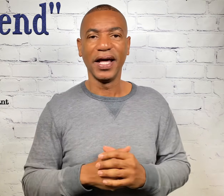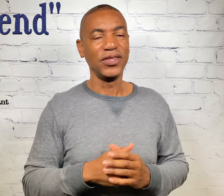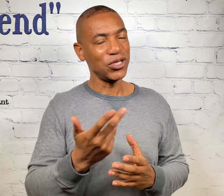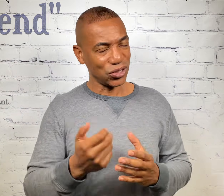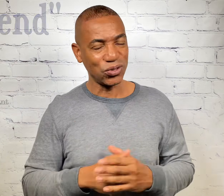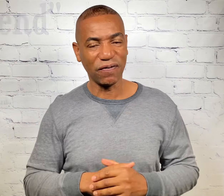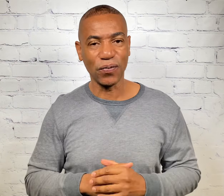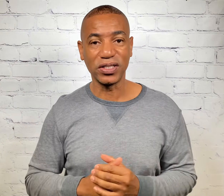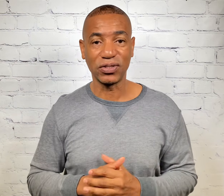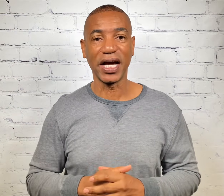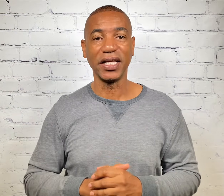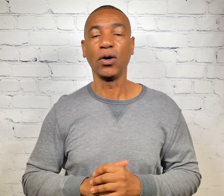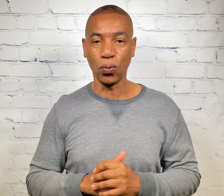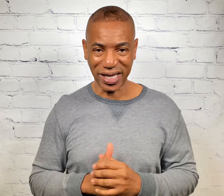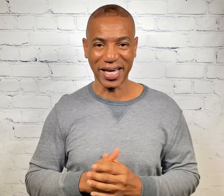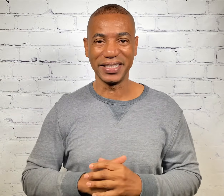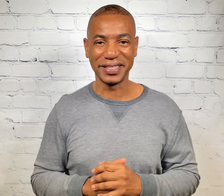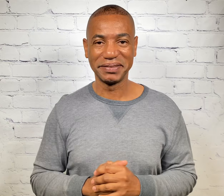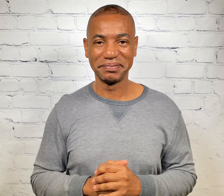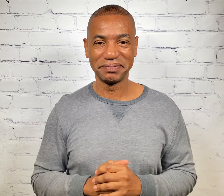These are two different ways of signing weekend.